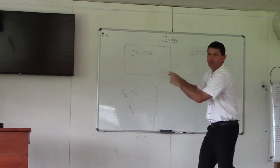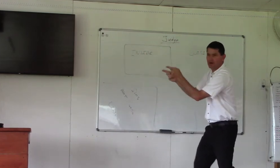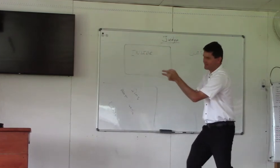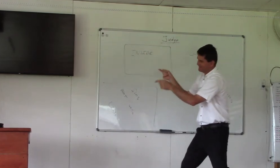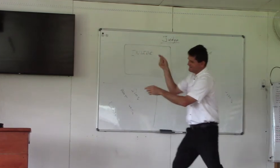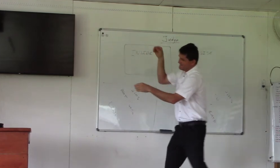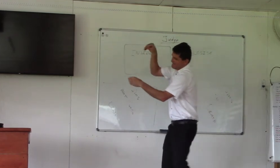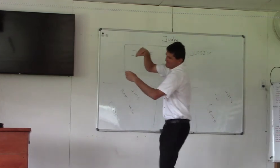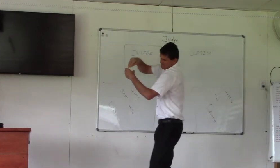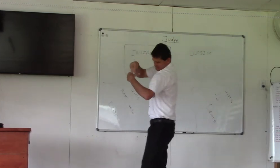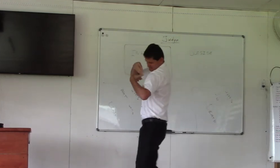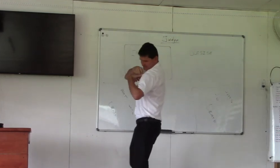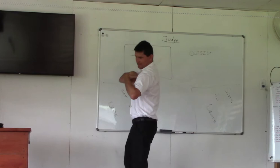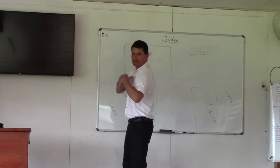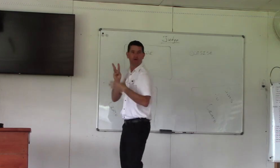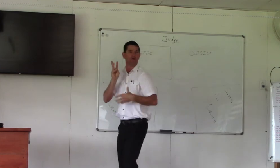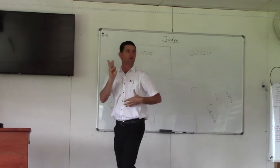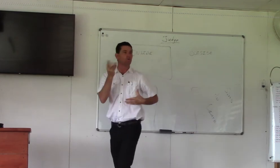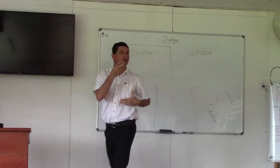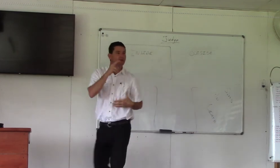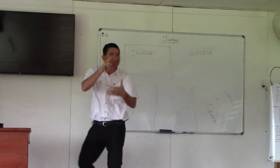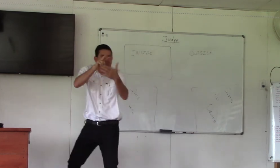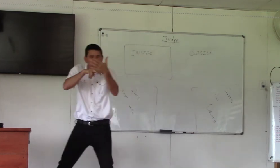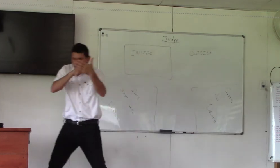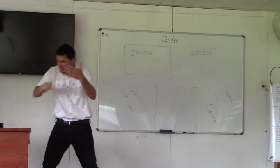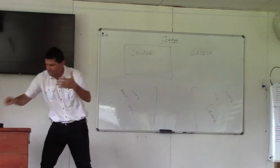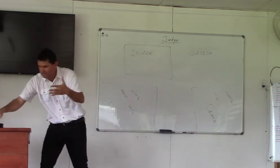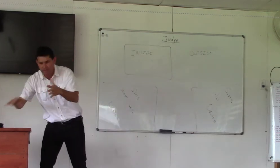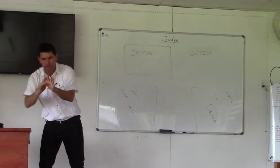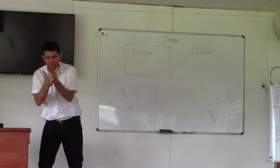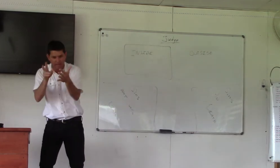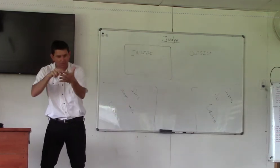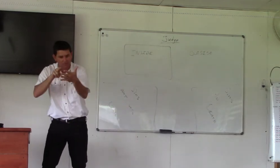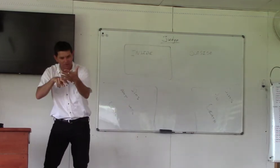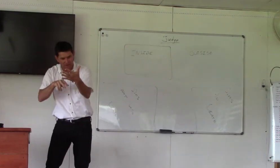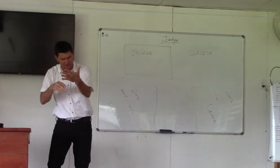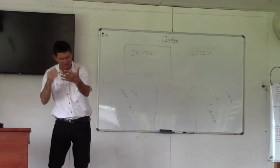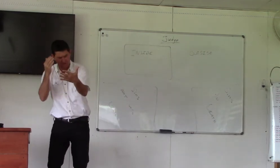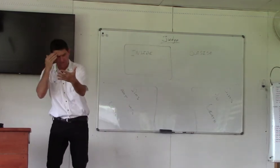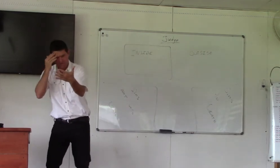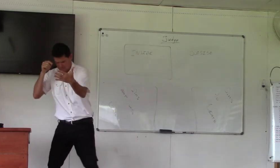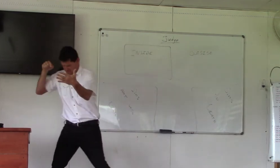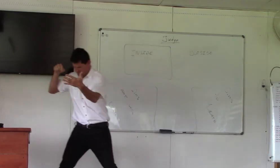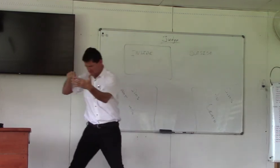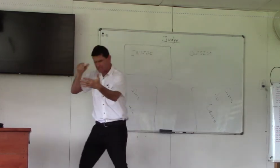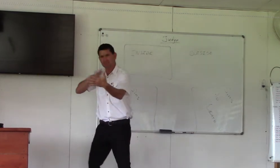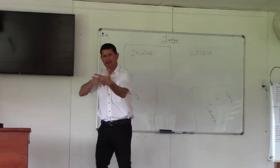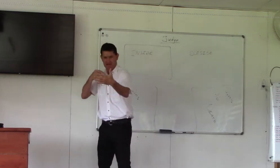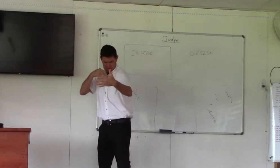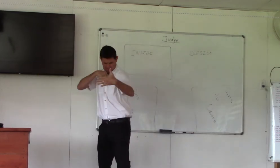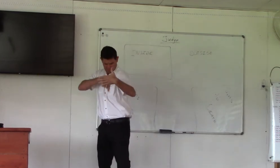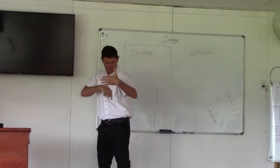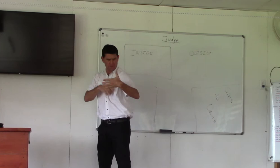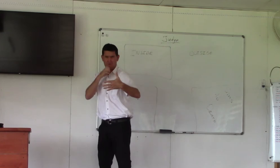but inside. We read, the Bible read, this man.